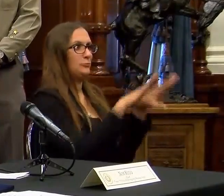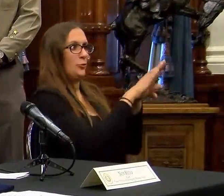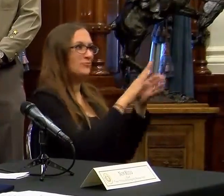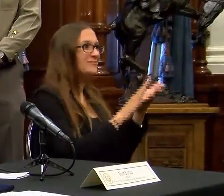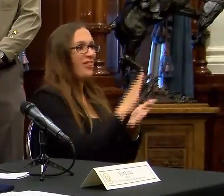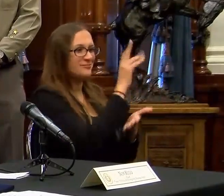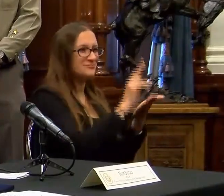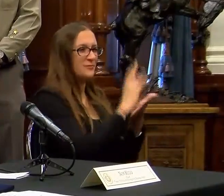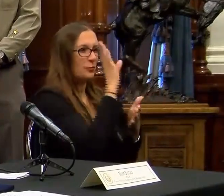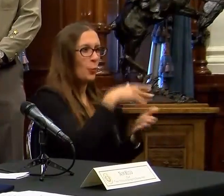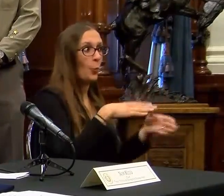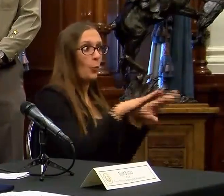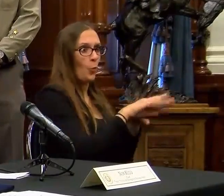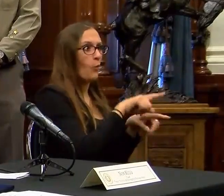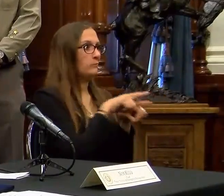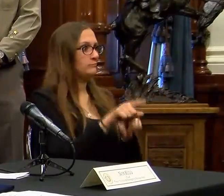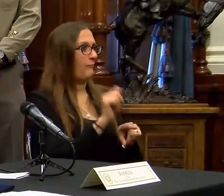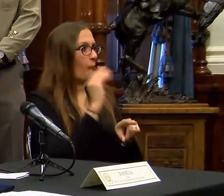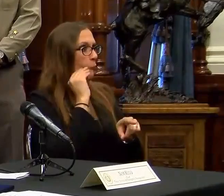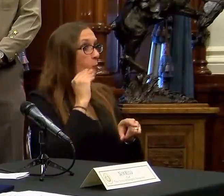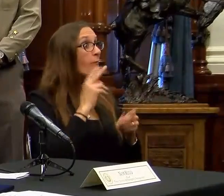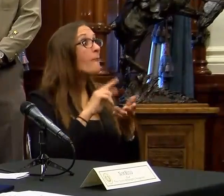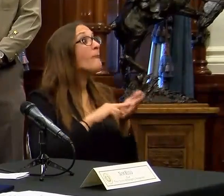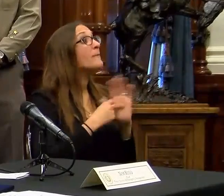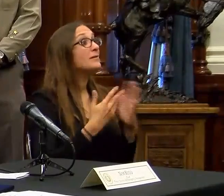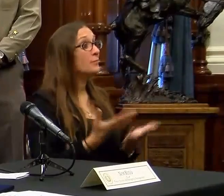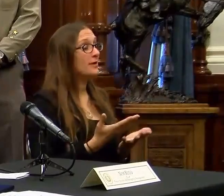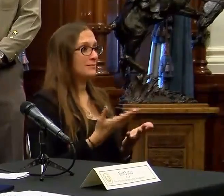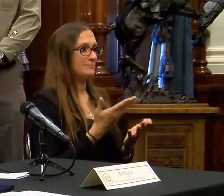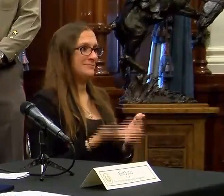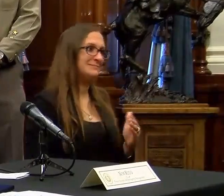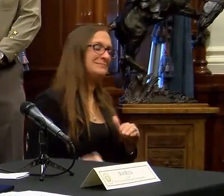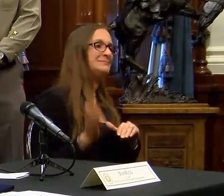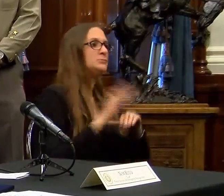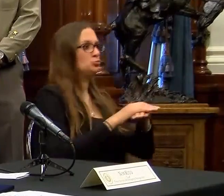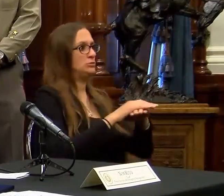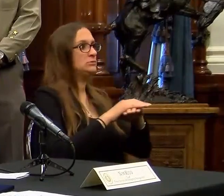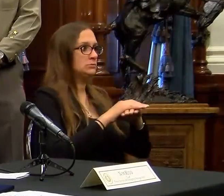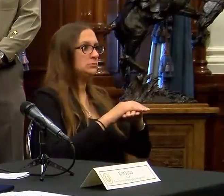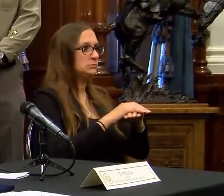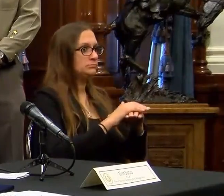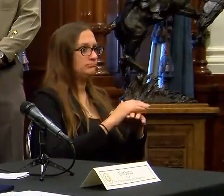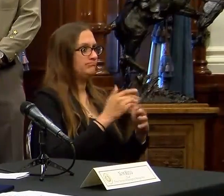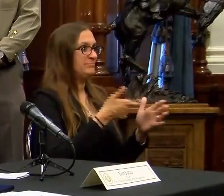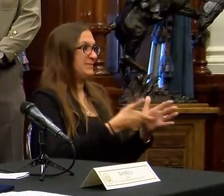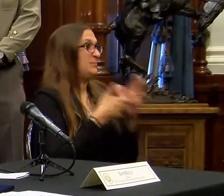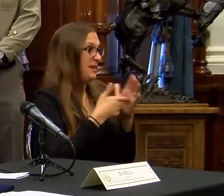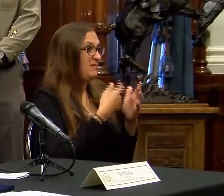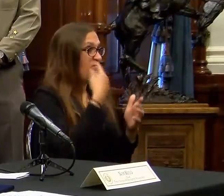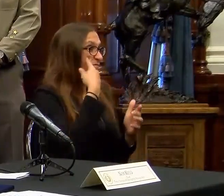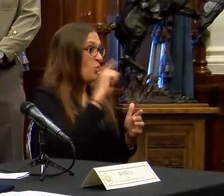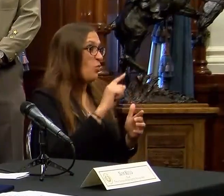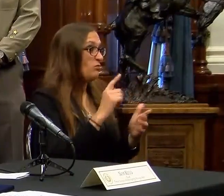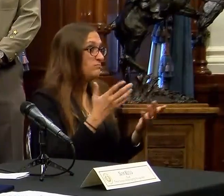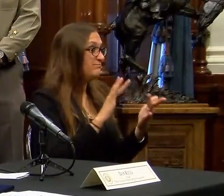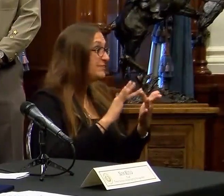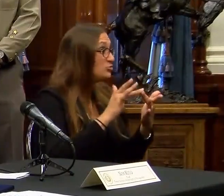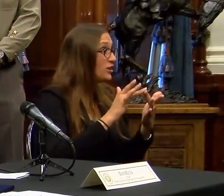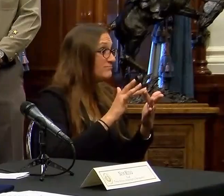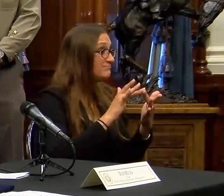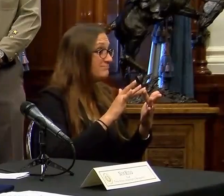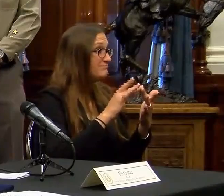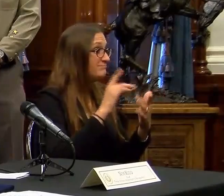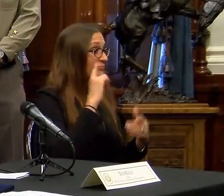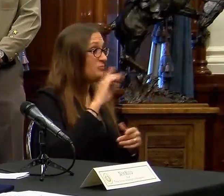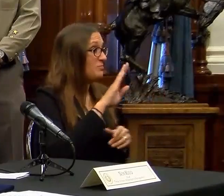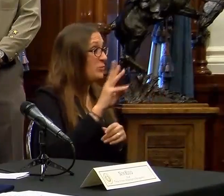college or university, that will increase demands upon the internet